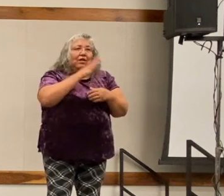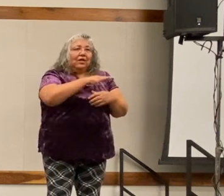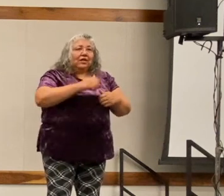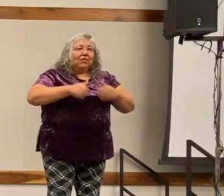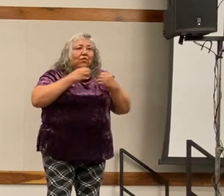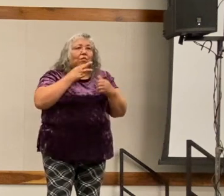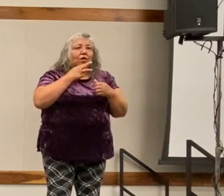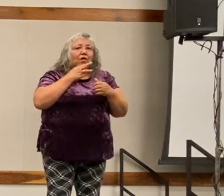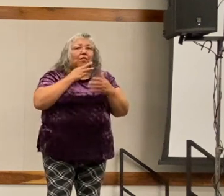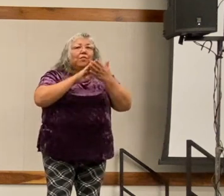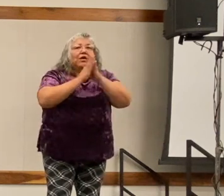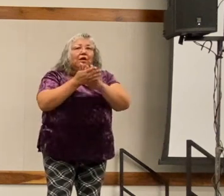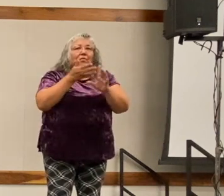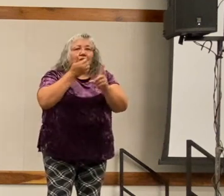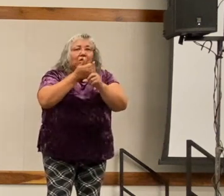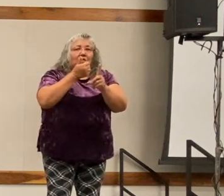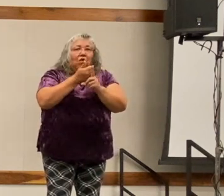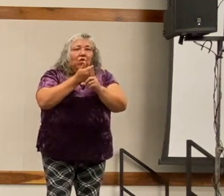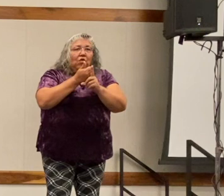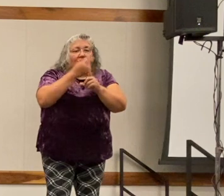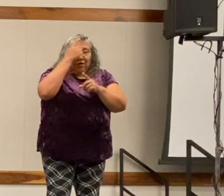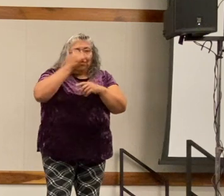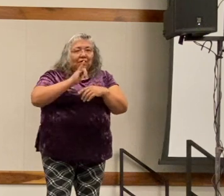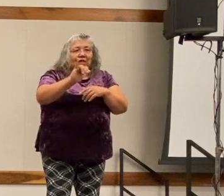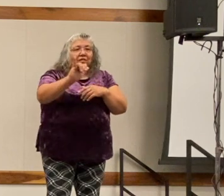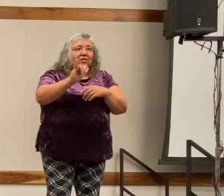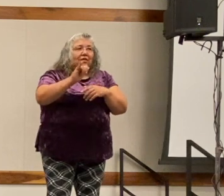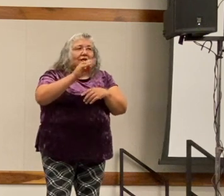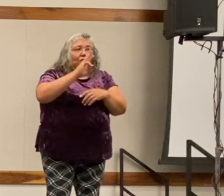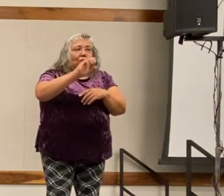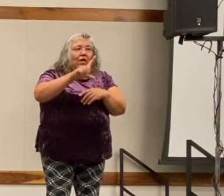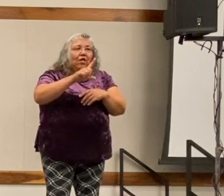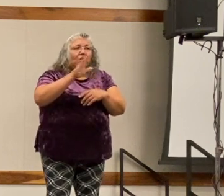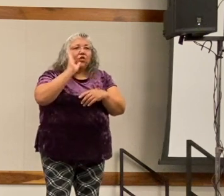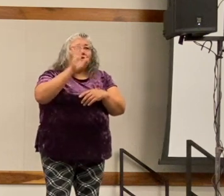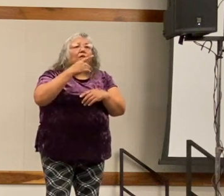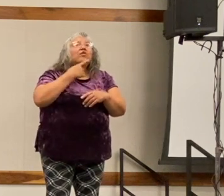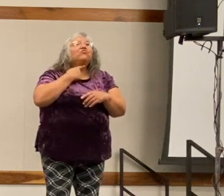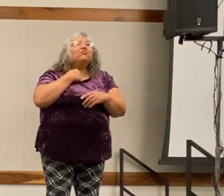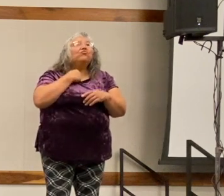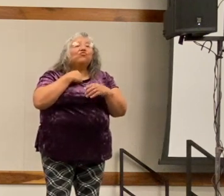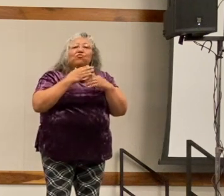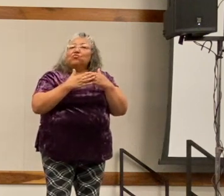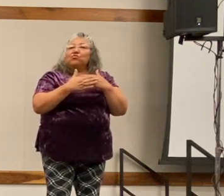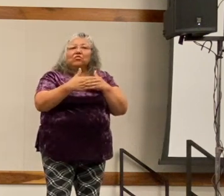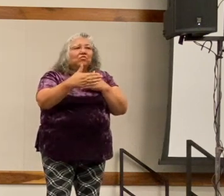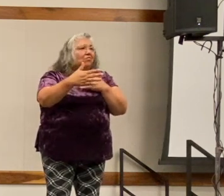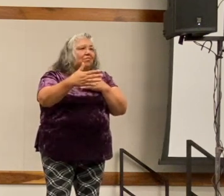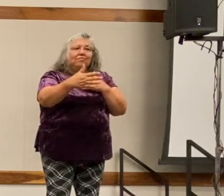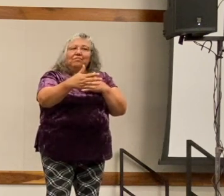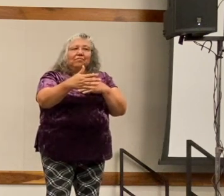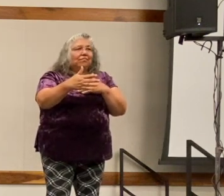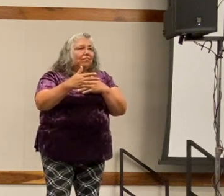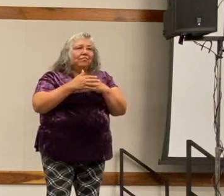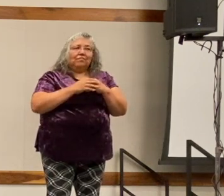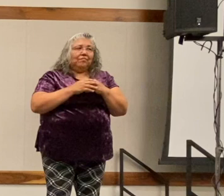His living water becomes its own everlasting well, and you will thirst no more.